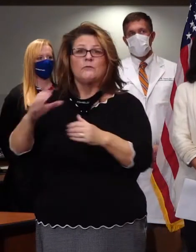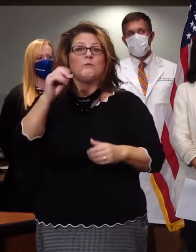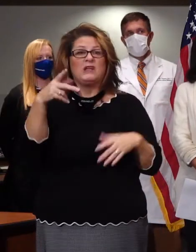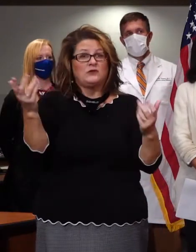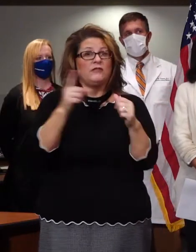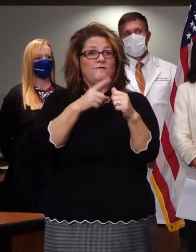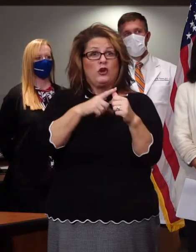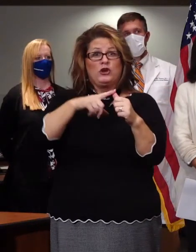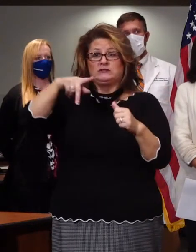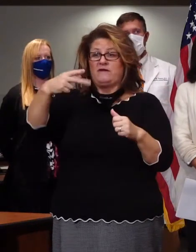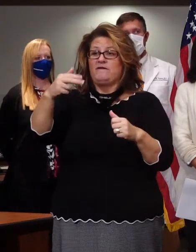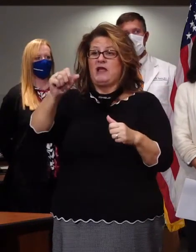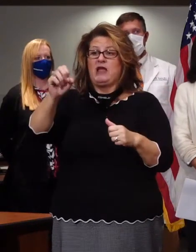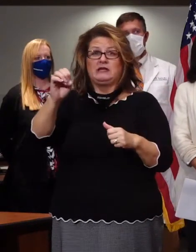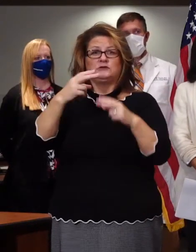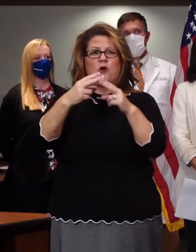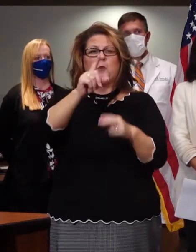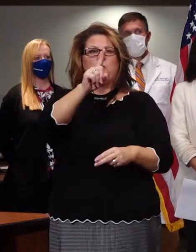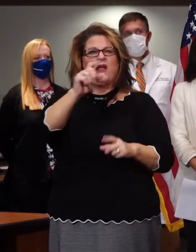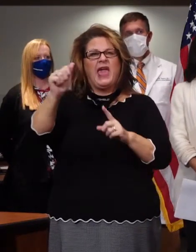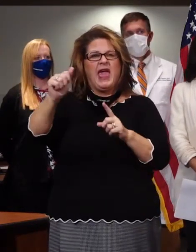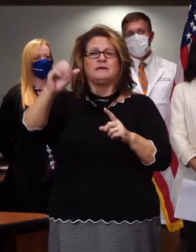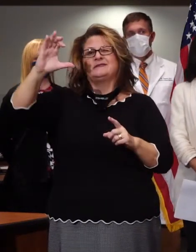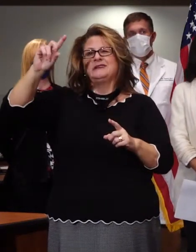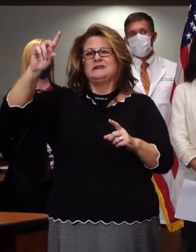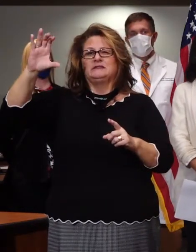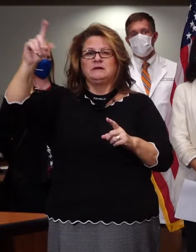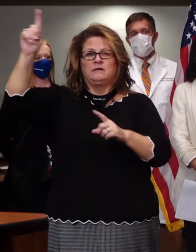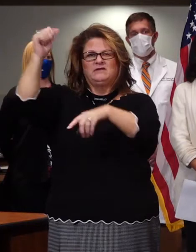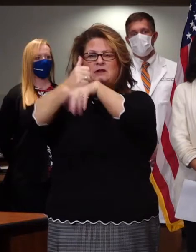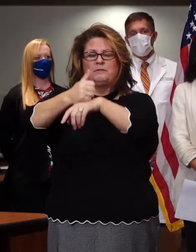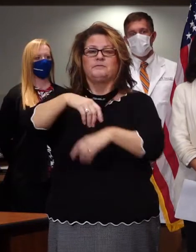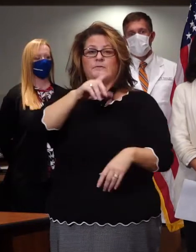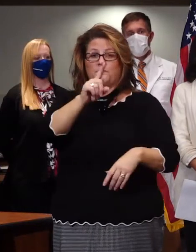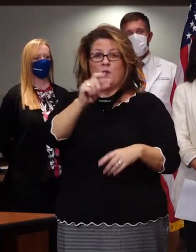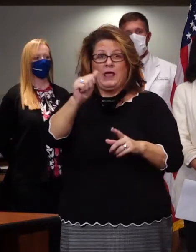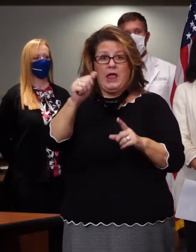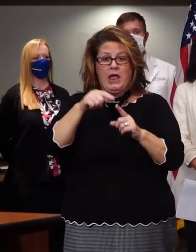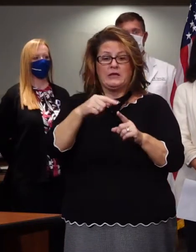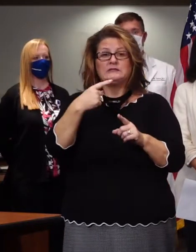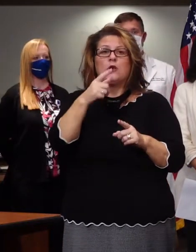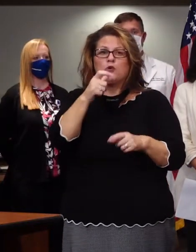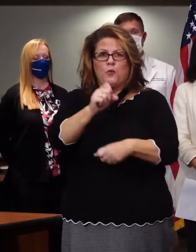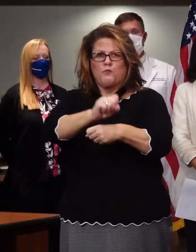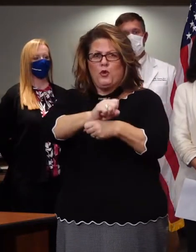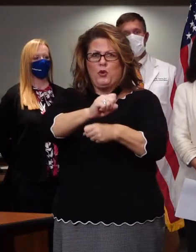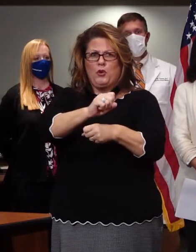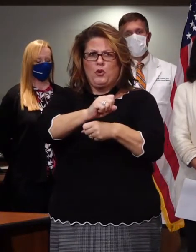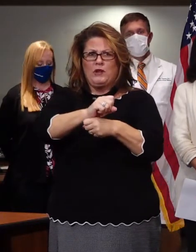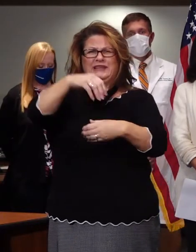first phase, called Phase 1A by the CDC, to receive the vaccine will be the workers or individuals